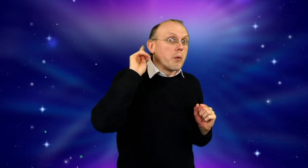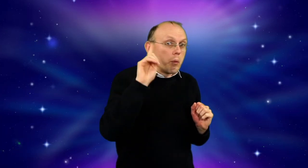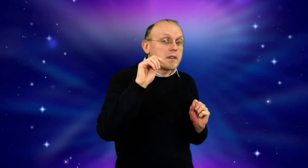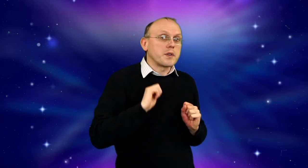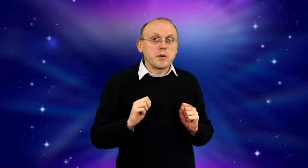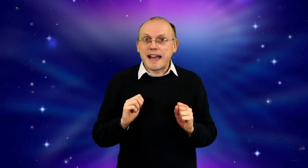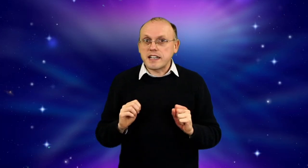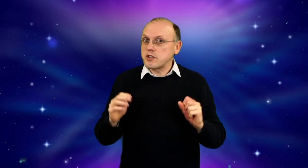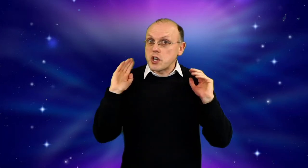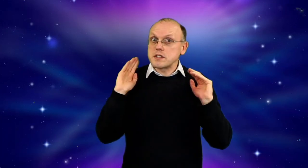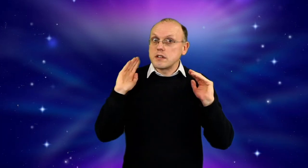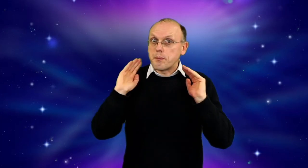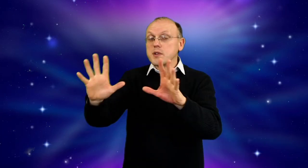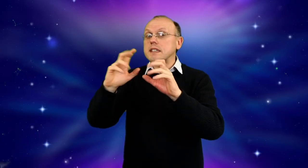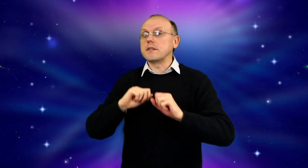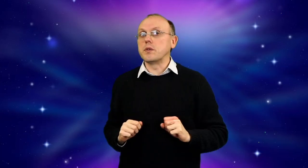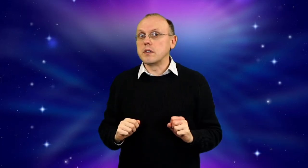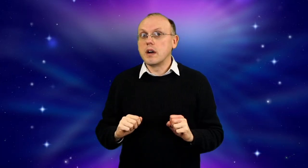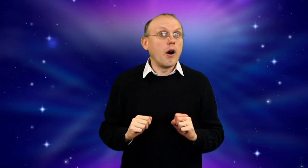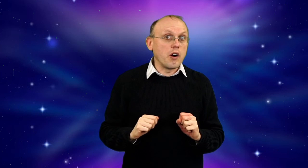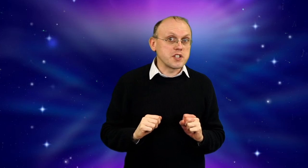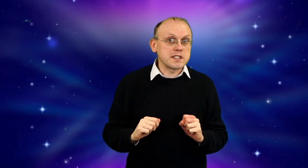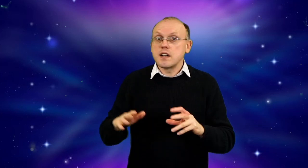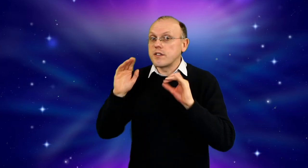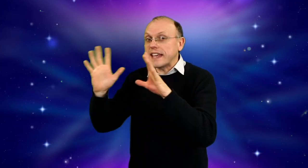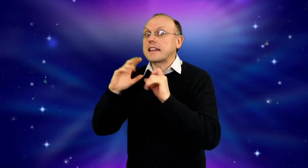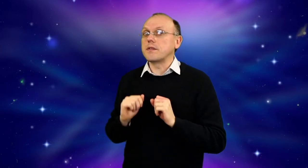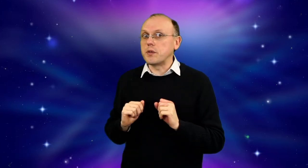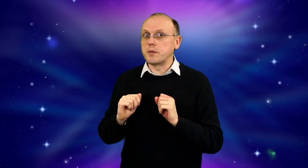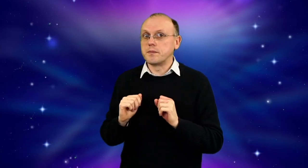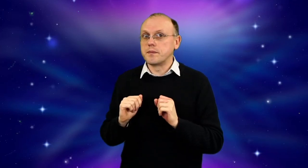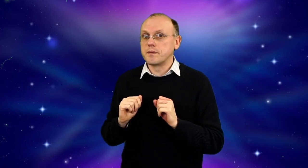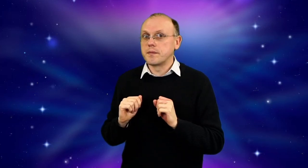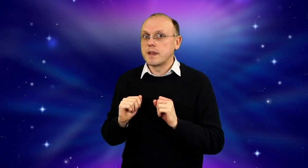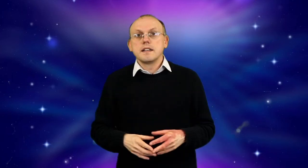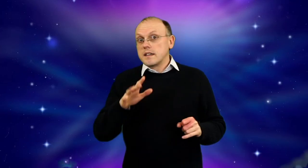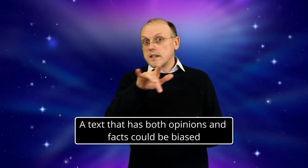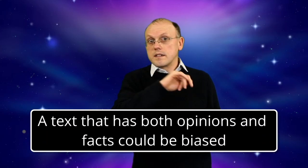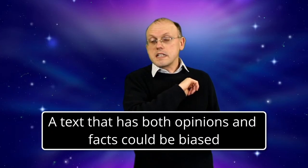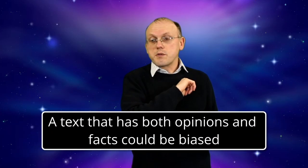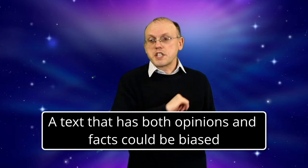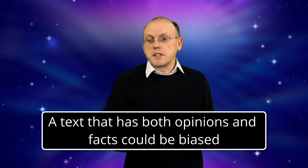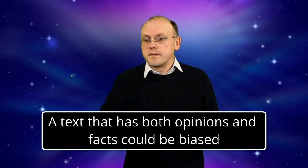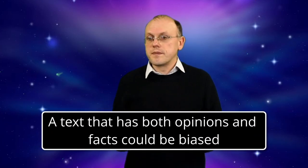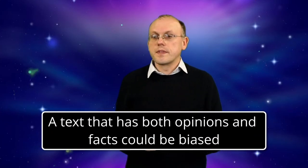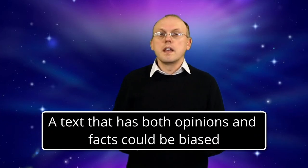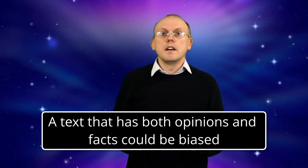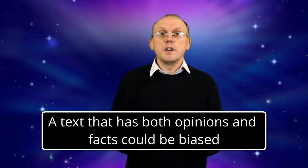one view, like just the positive view or just the negative view. Next question. A